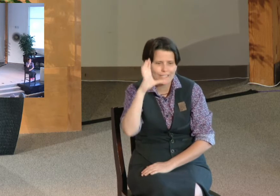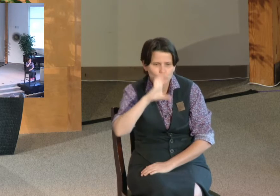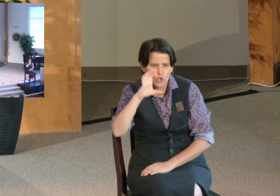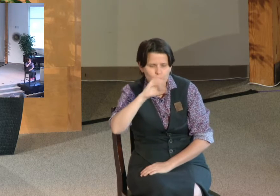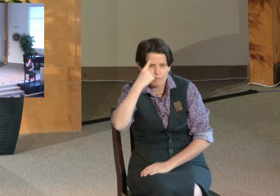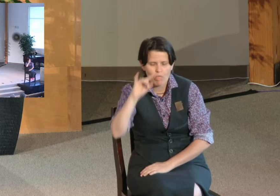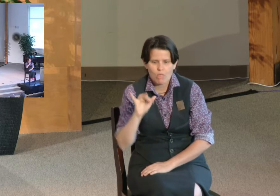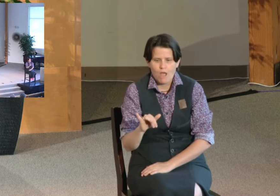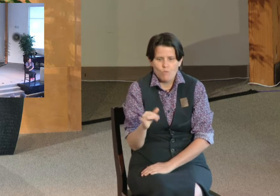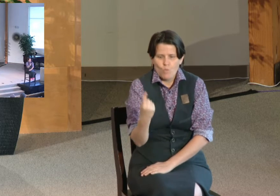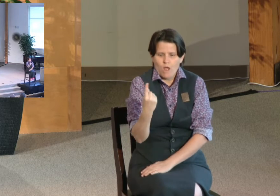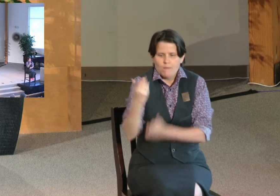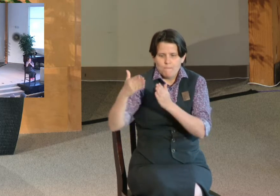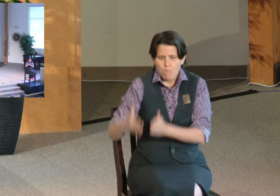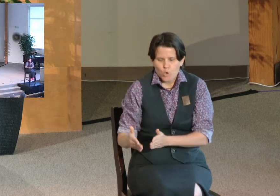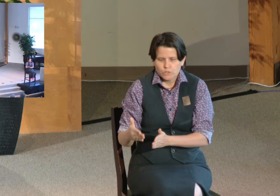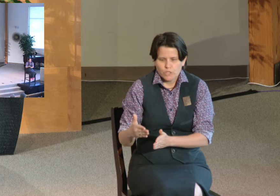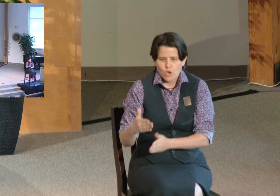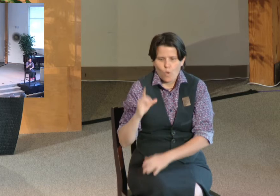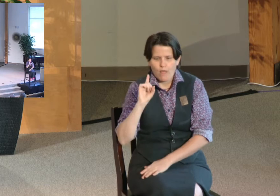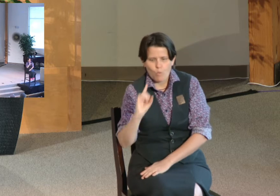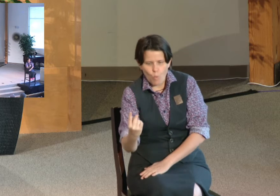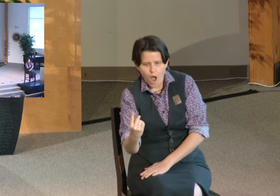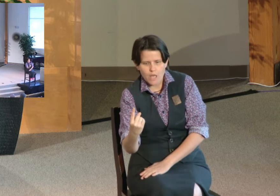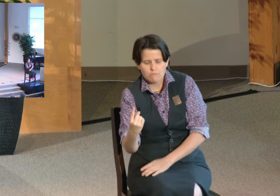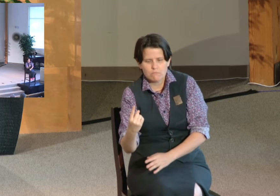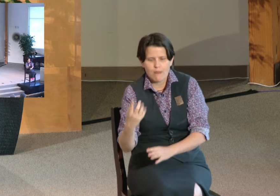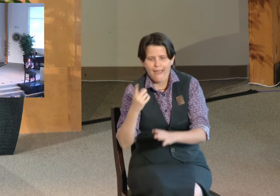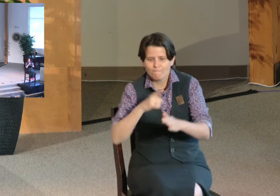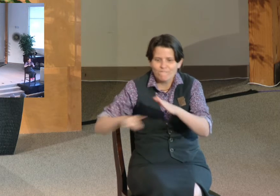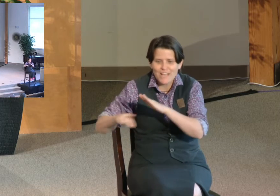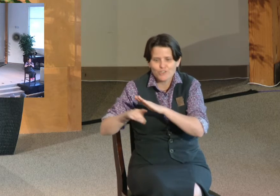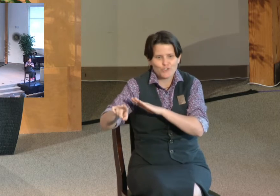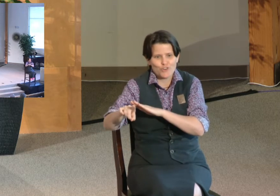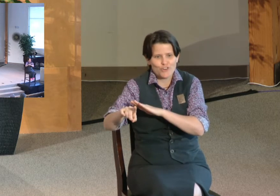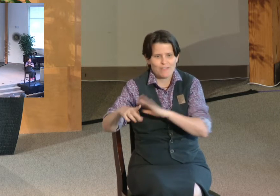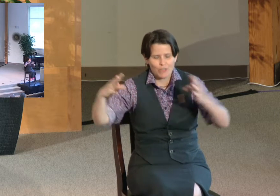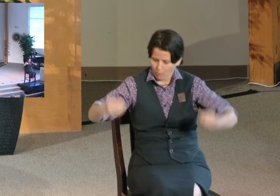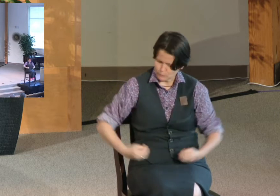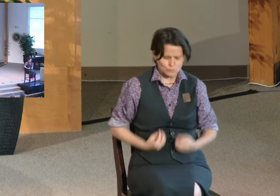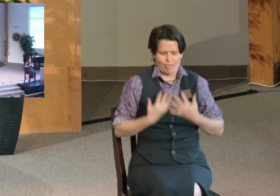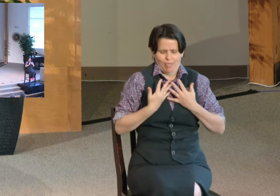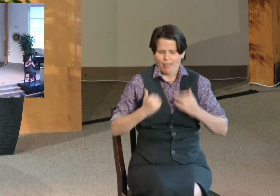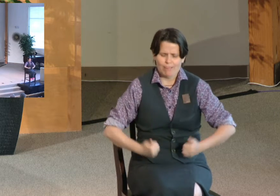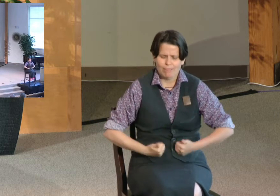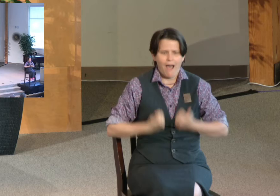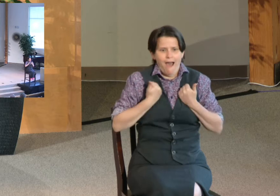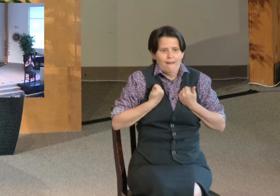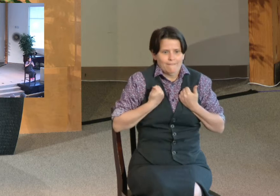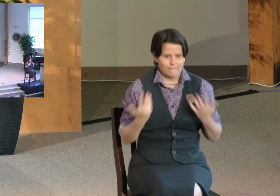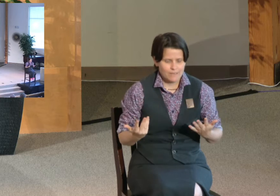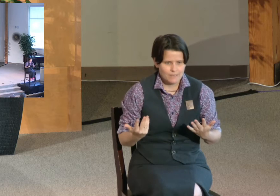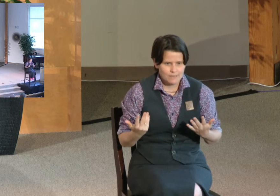adventure that's gonna make them feel alive. But you know what? They're never satisfied. And